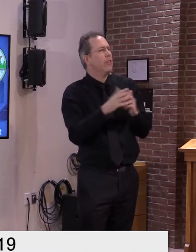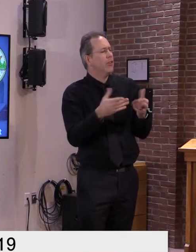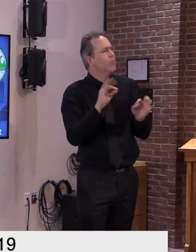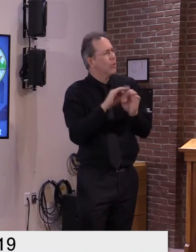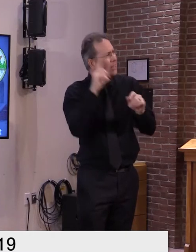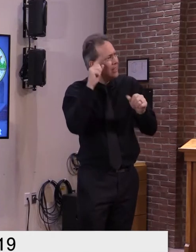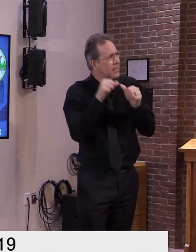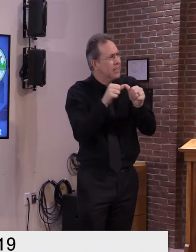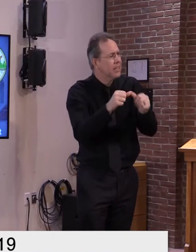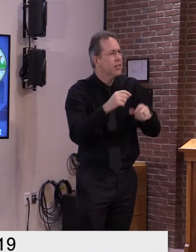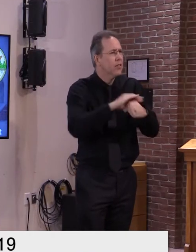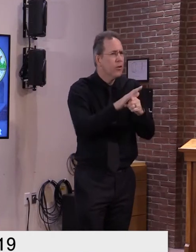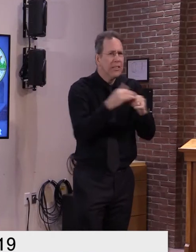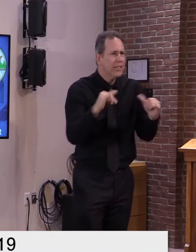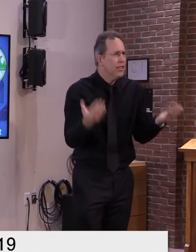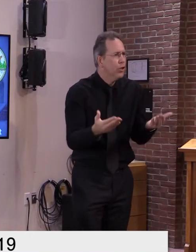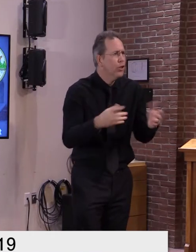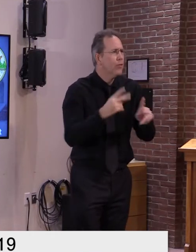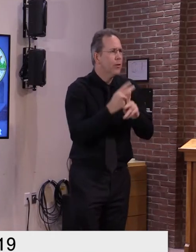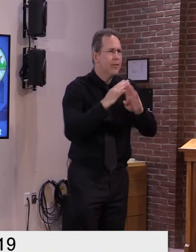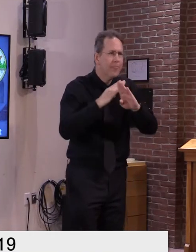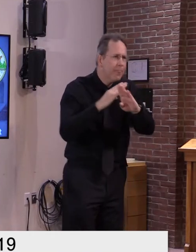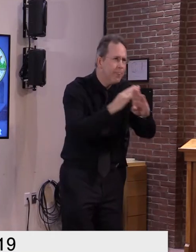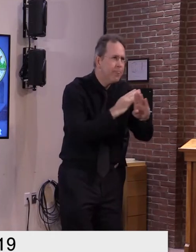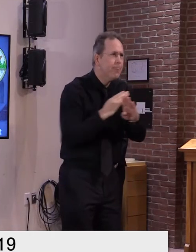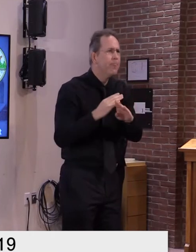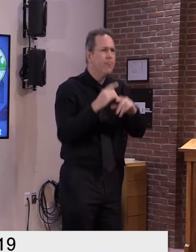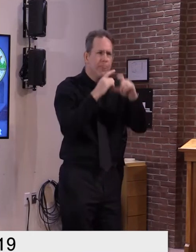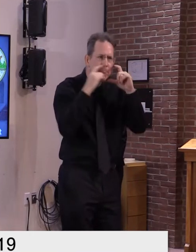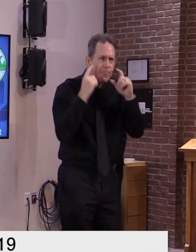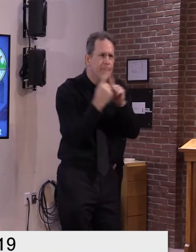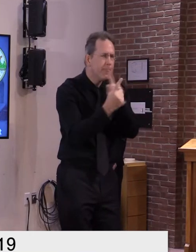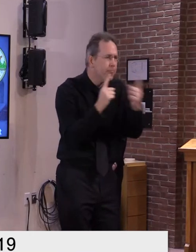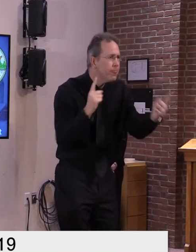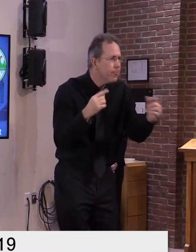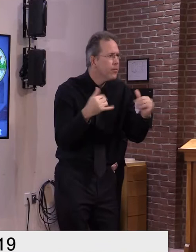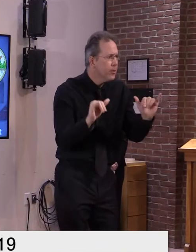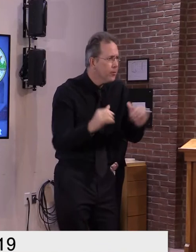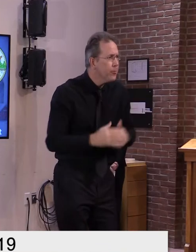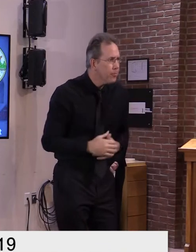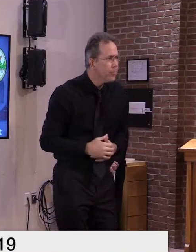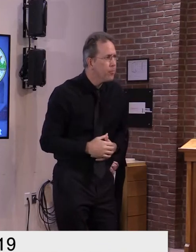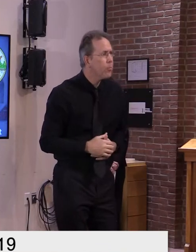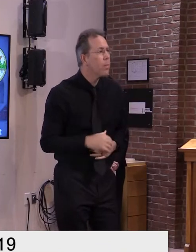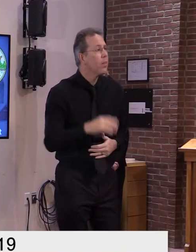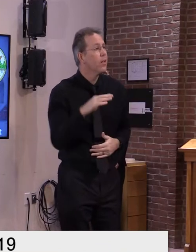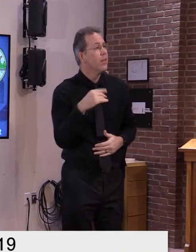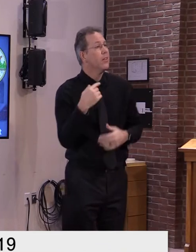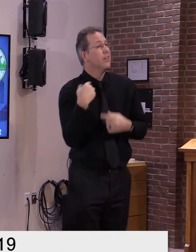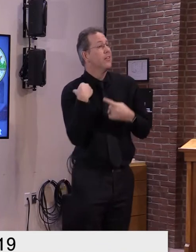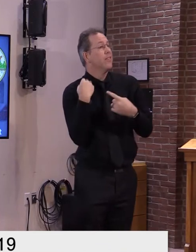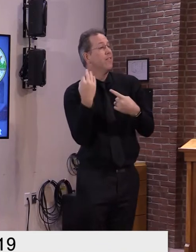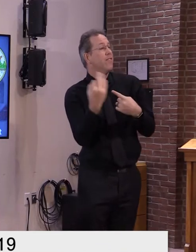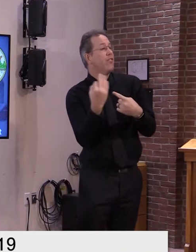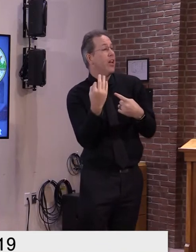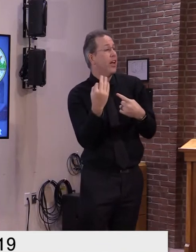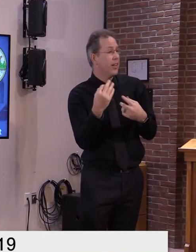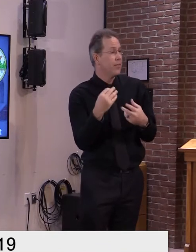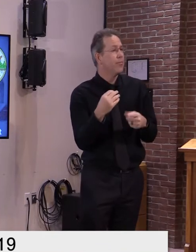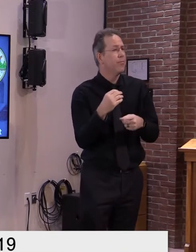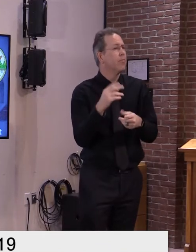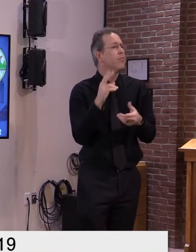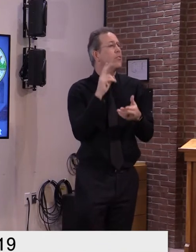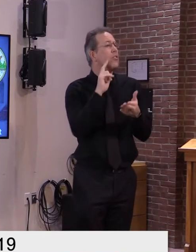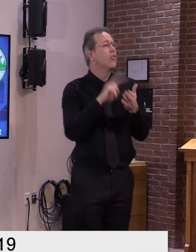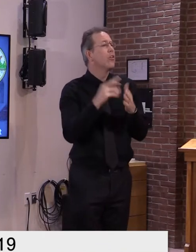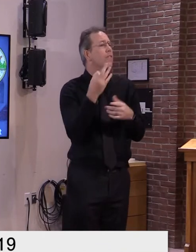science. As it's Friday, Secretary French is joining us remotely to update on the surveillance